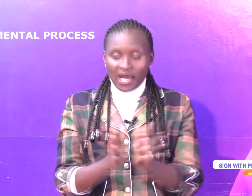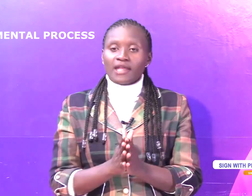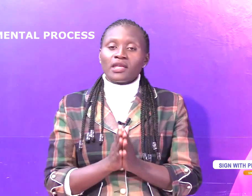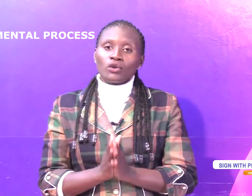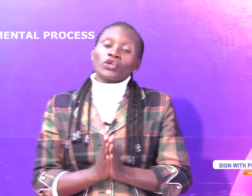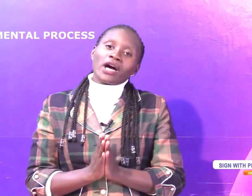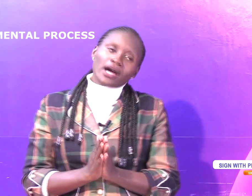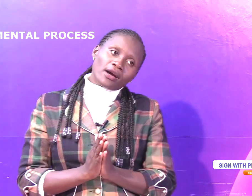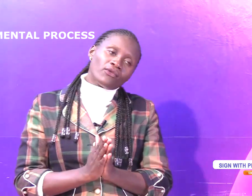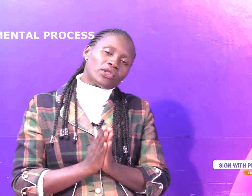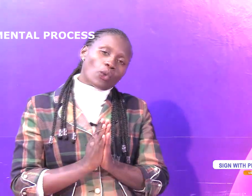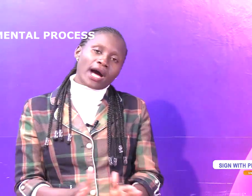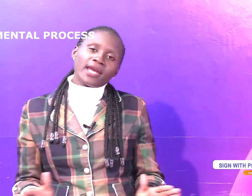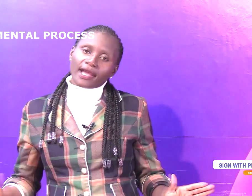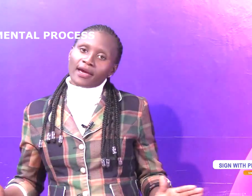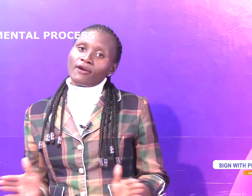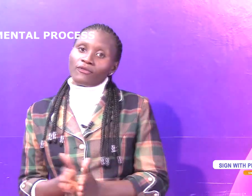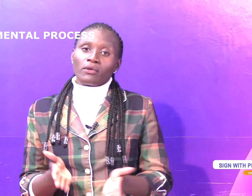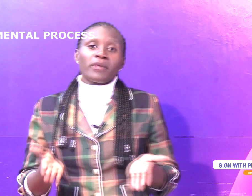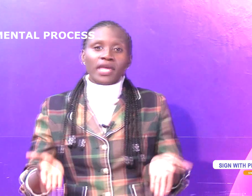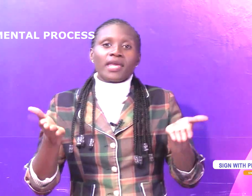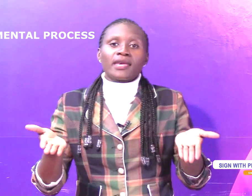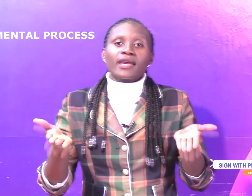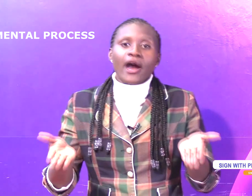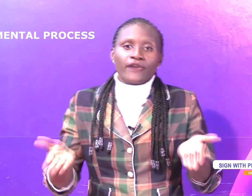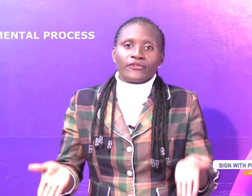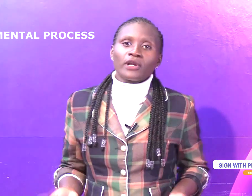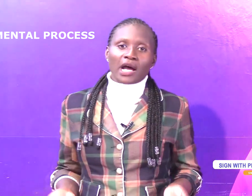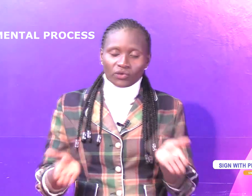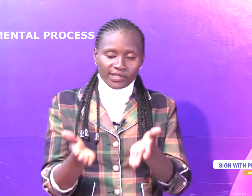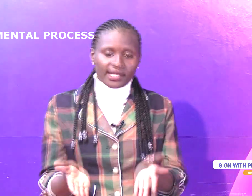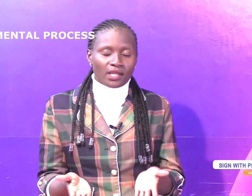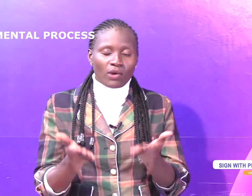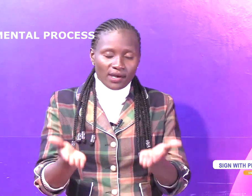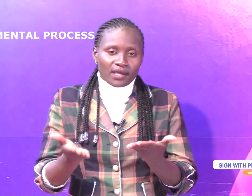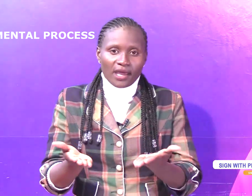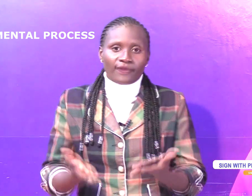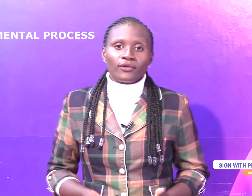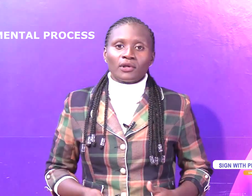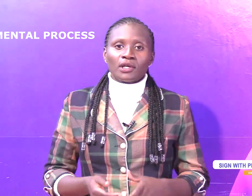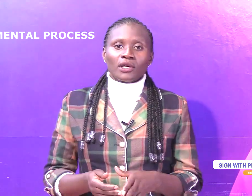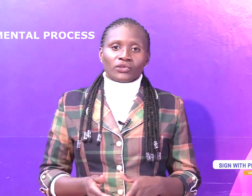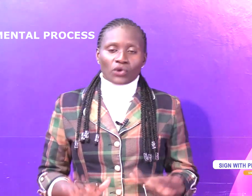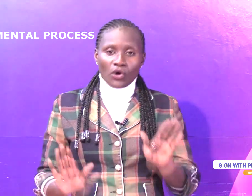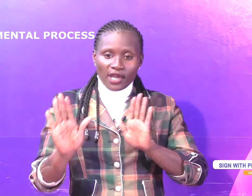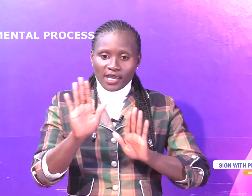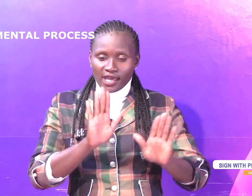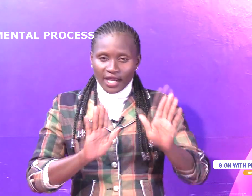also have the word careful, being careful. How do we sign the word careful? So